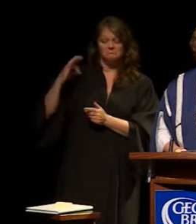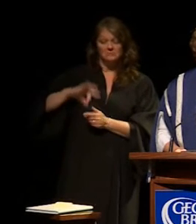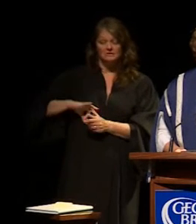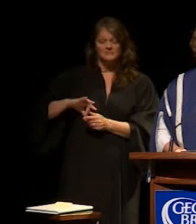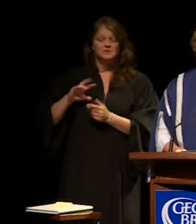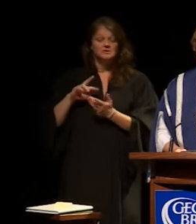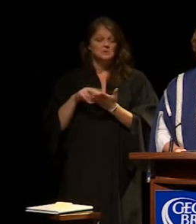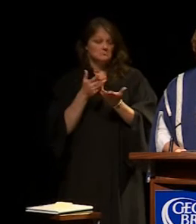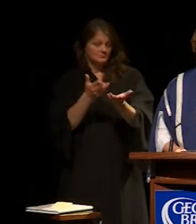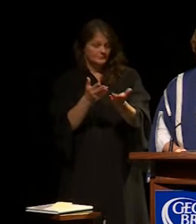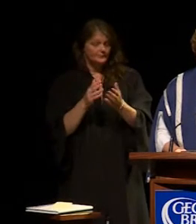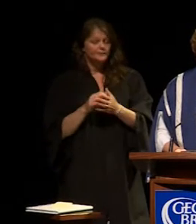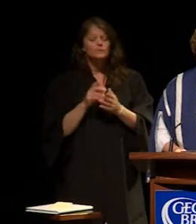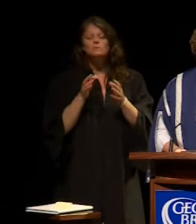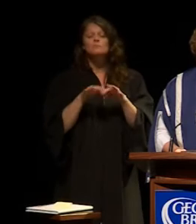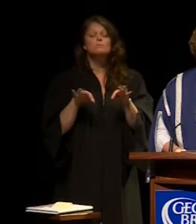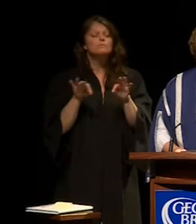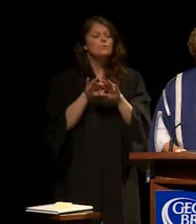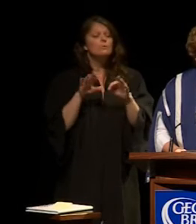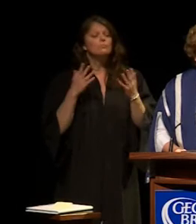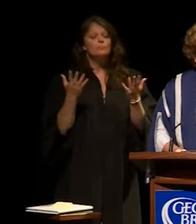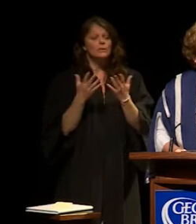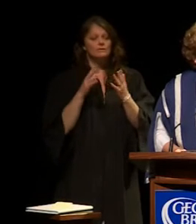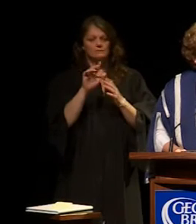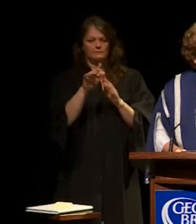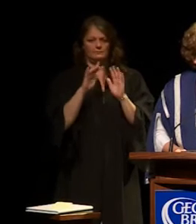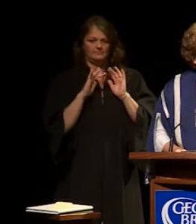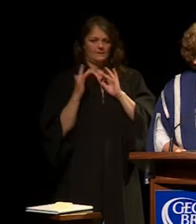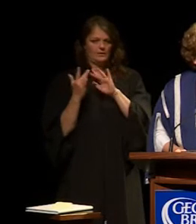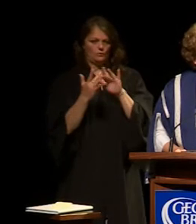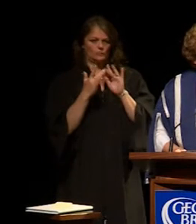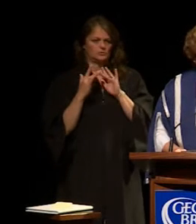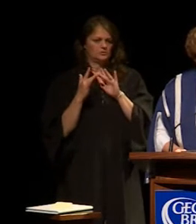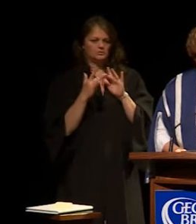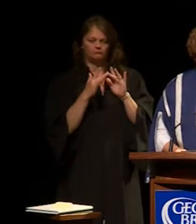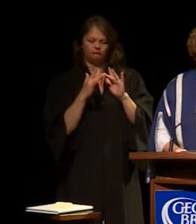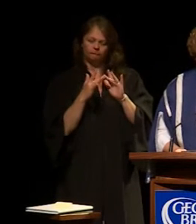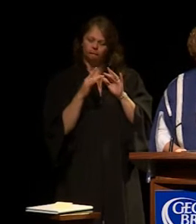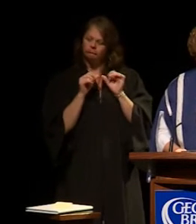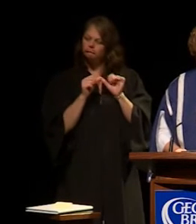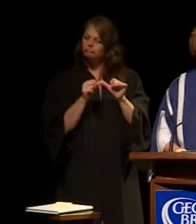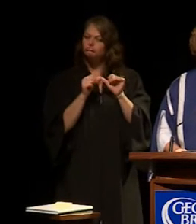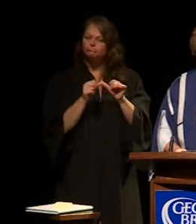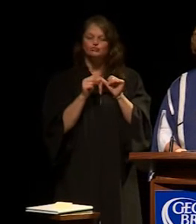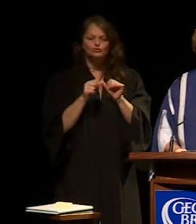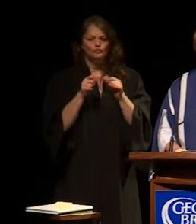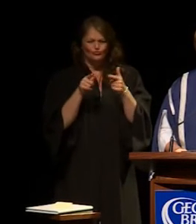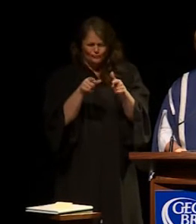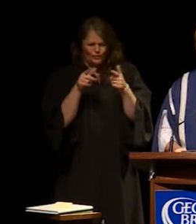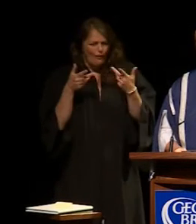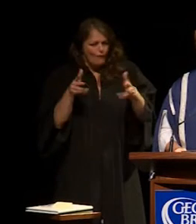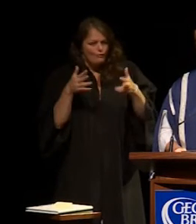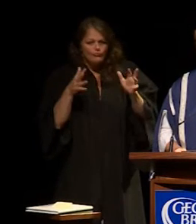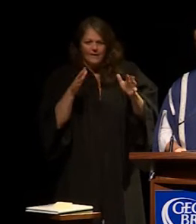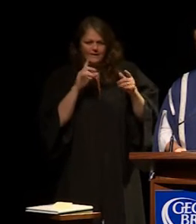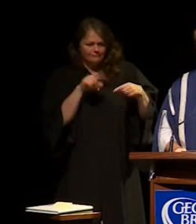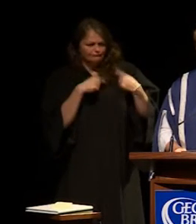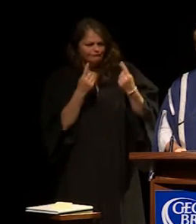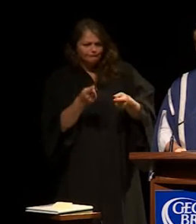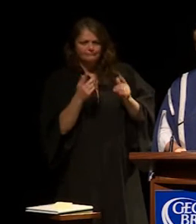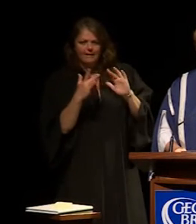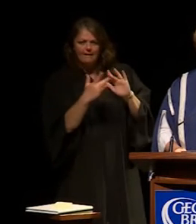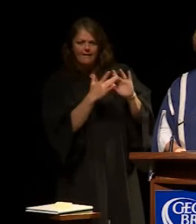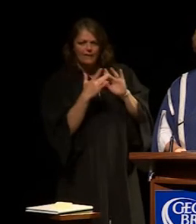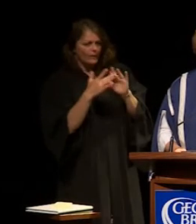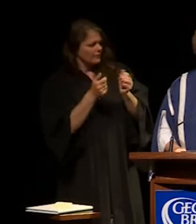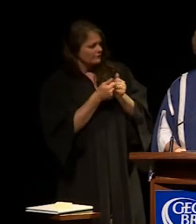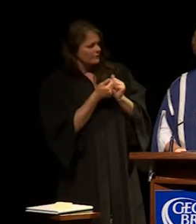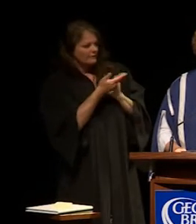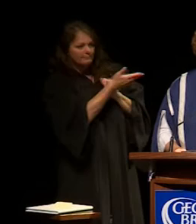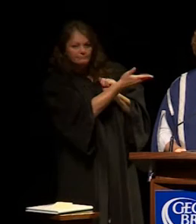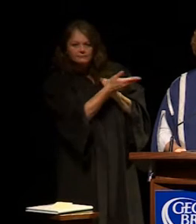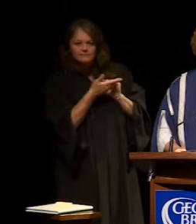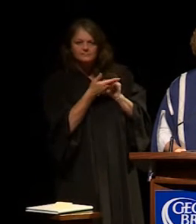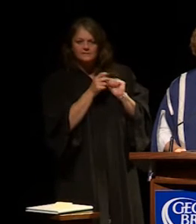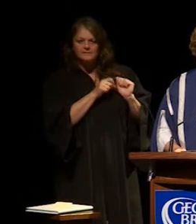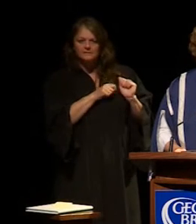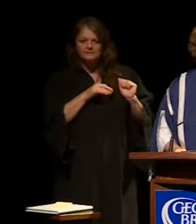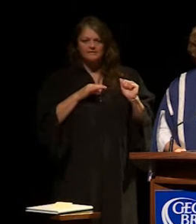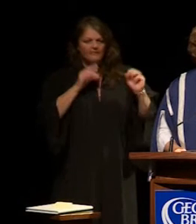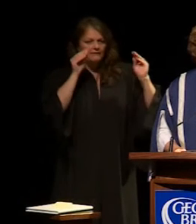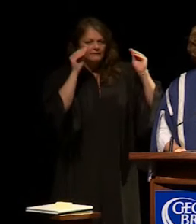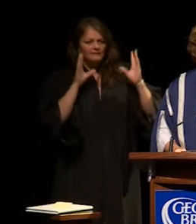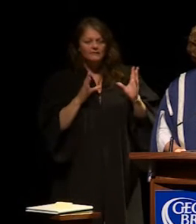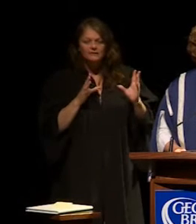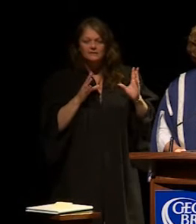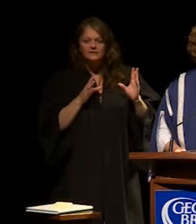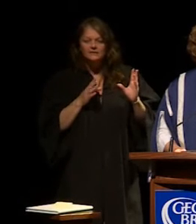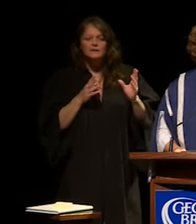keep building your networks. Take advantage of the relationships that you've established with staff and faculty at George Brown